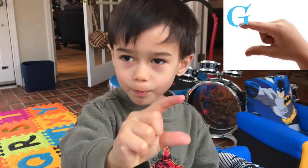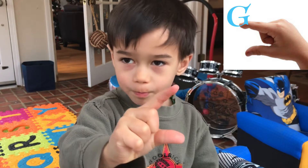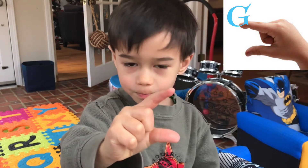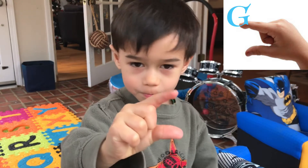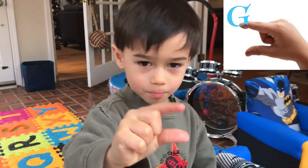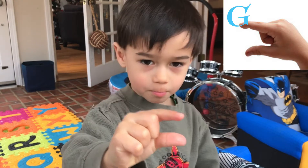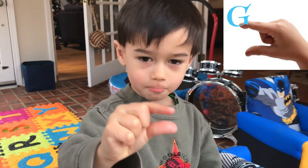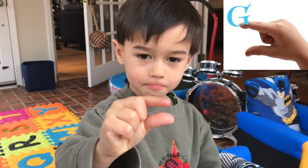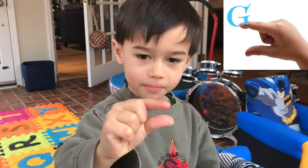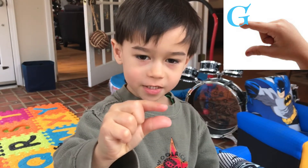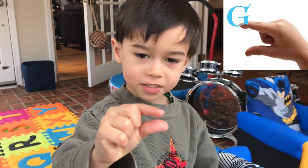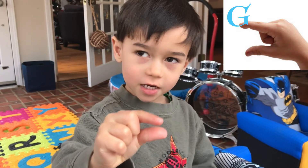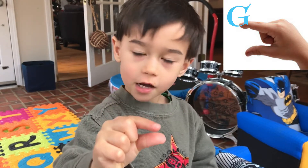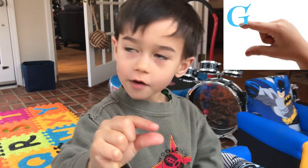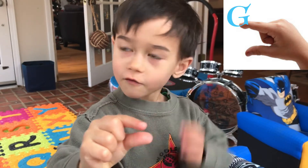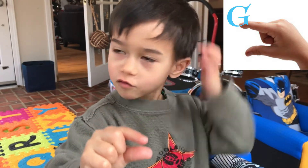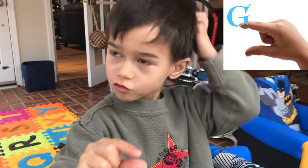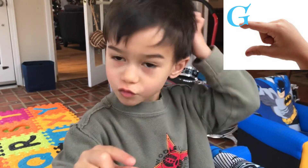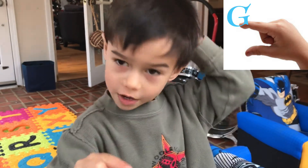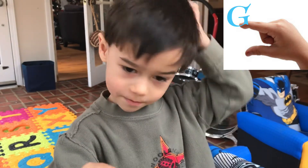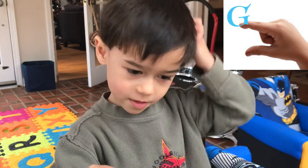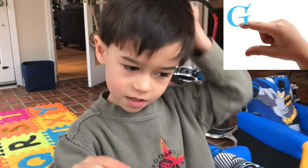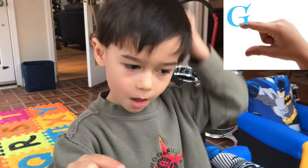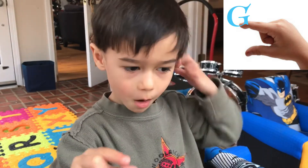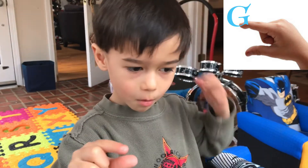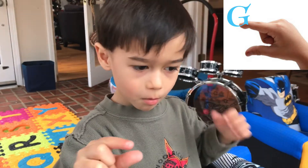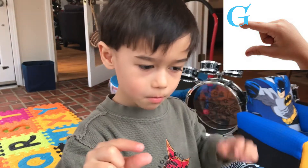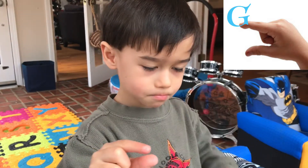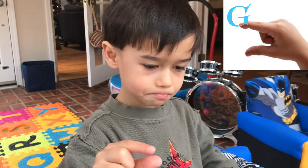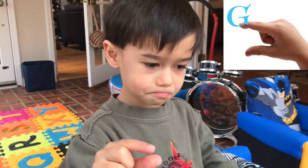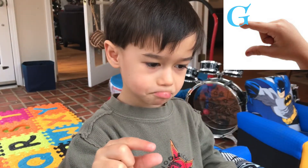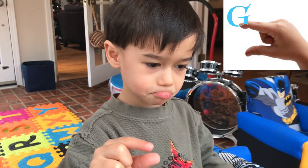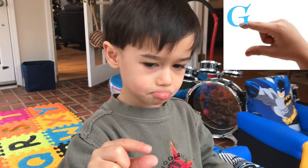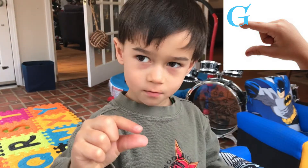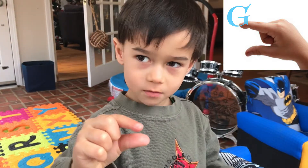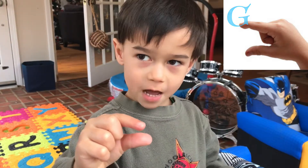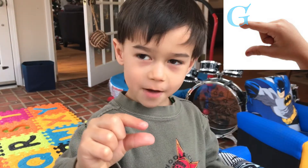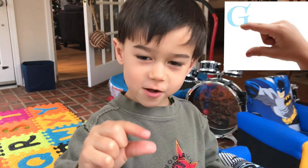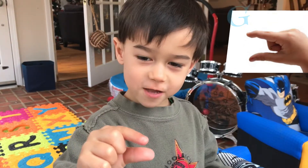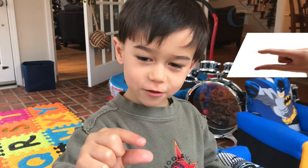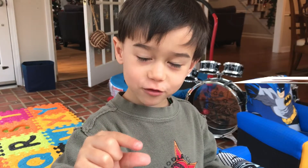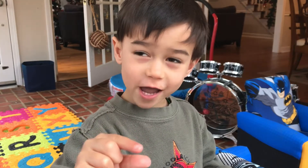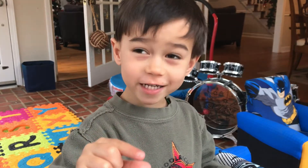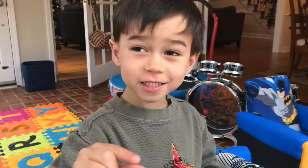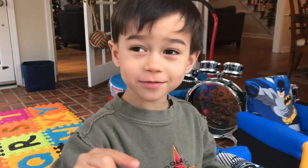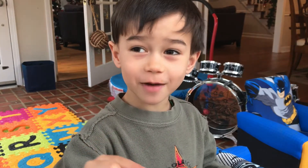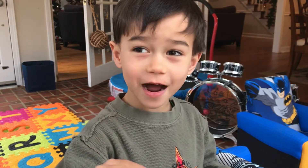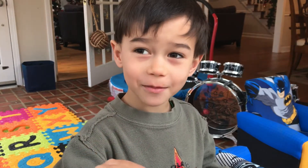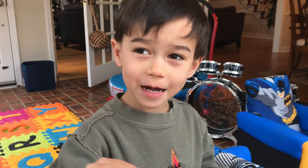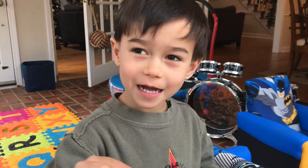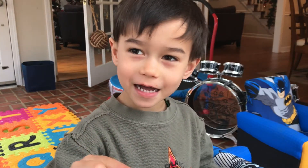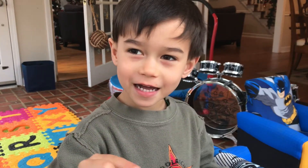G. G is for? G. Grapes. Grapes, that's right. How about letter H, Mama? What's letter